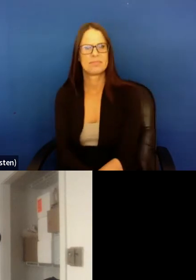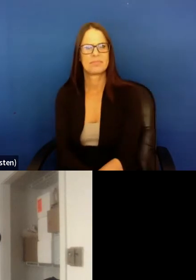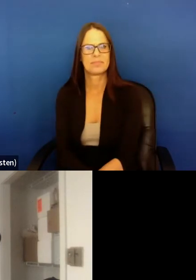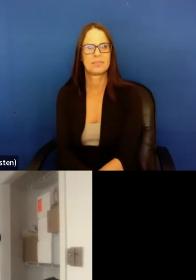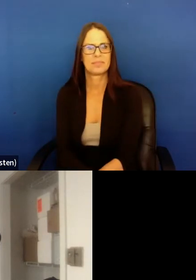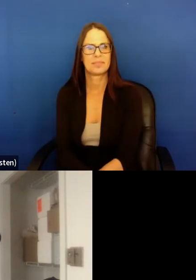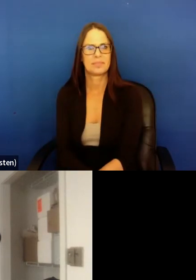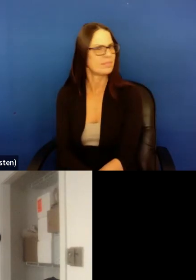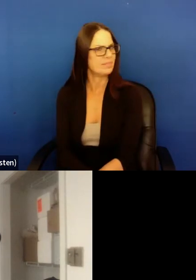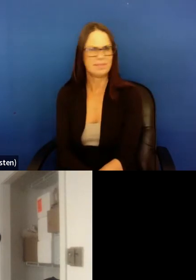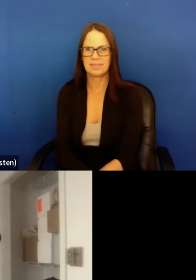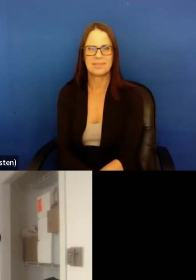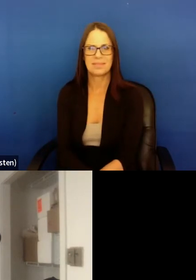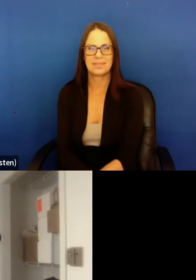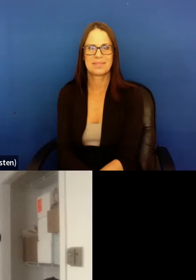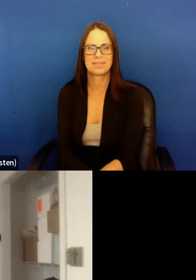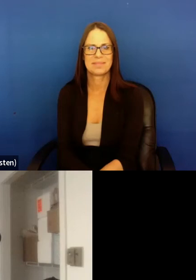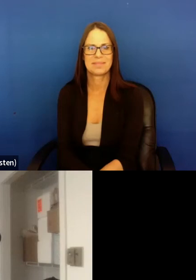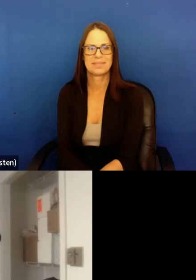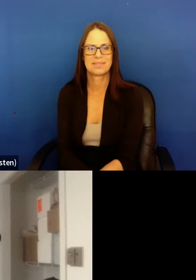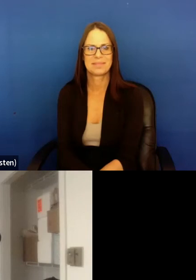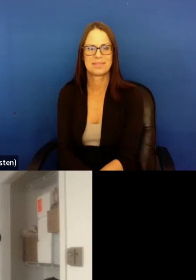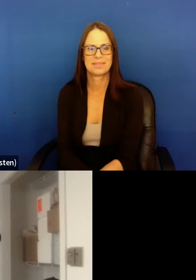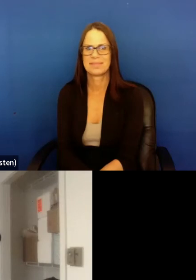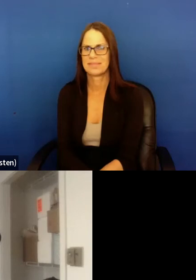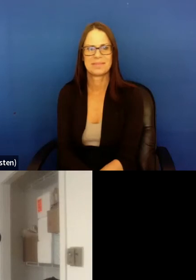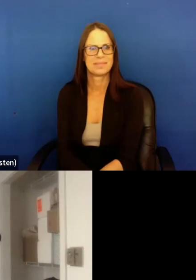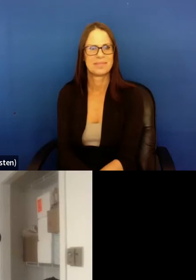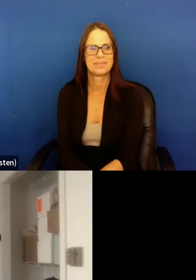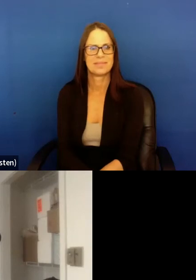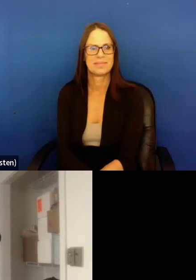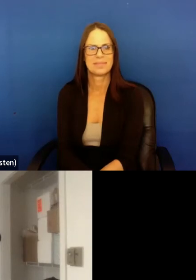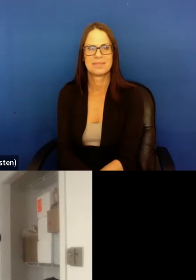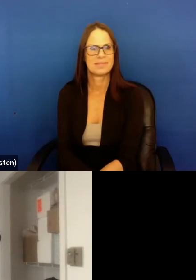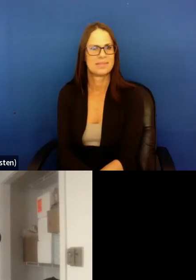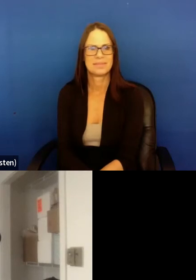I have no. Training kind of issue. Yeah, I agree.